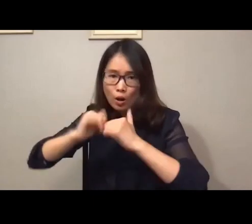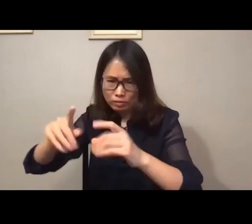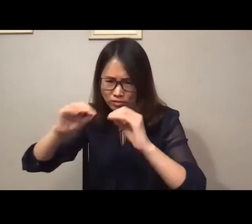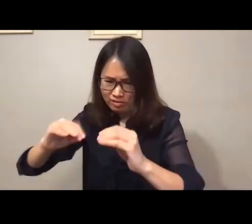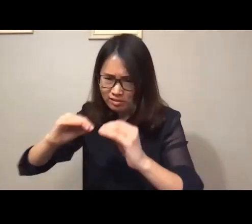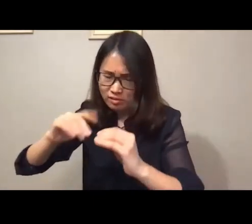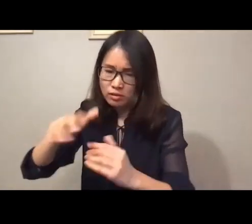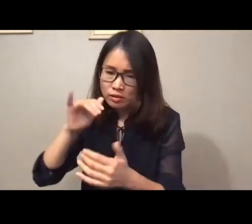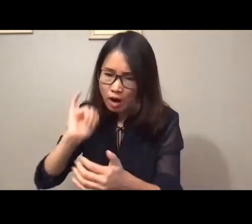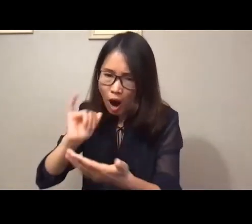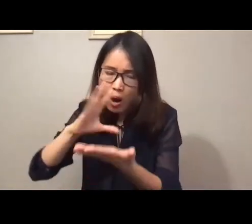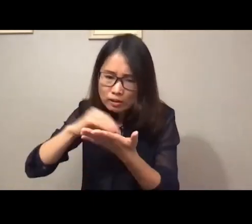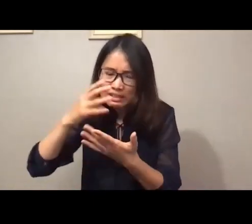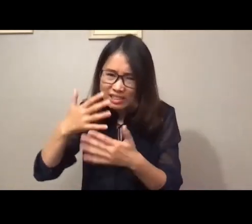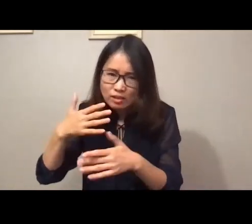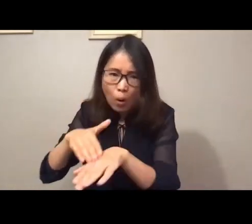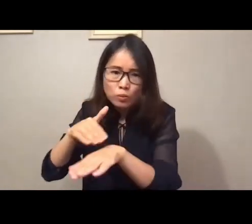life skills.